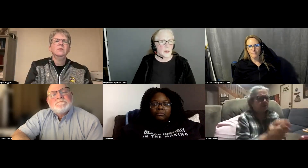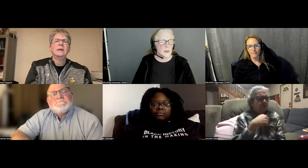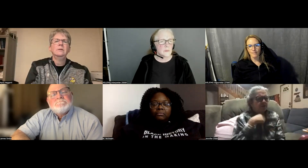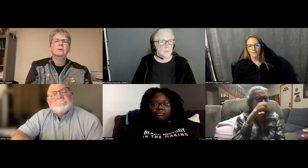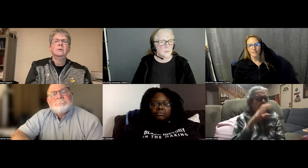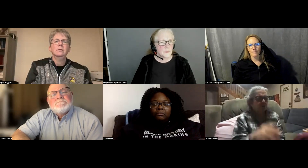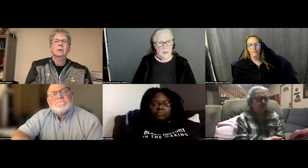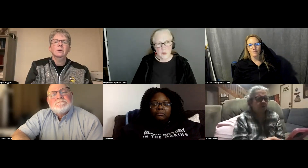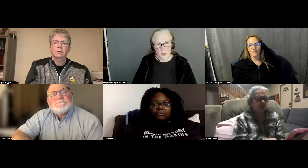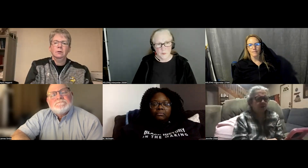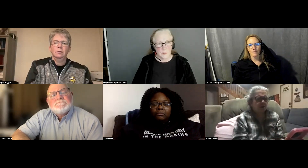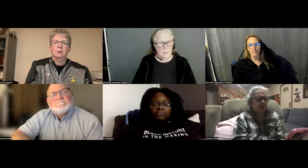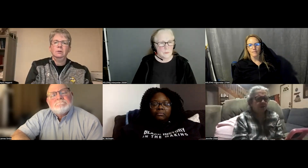I'm sorry.